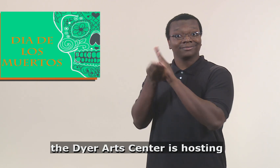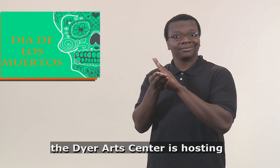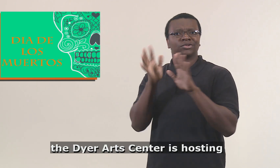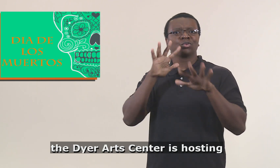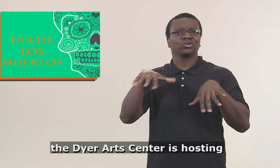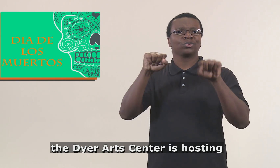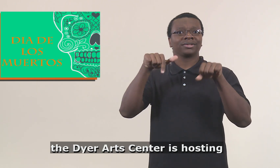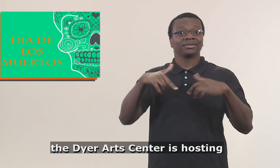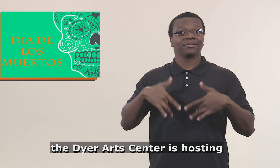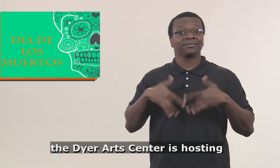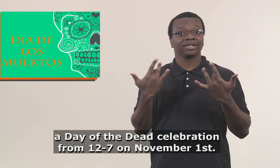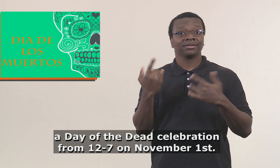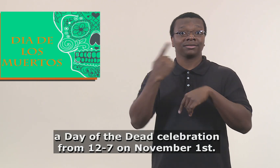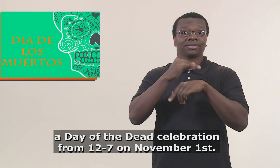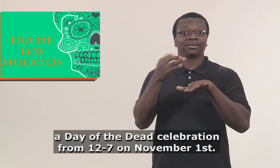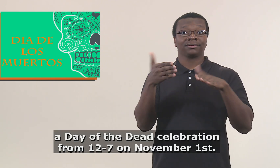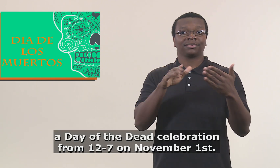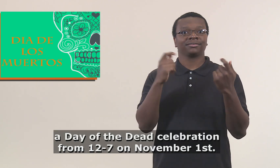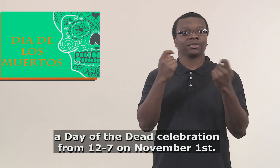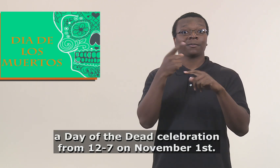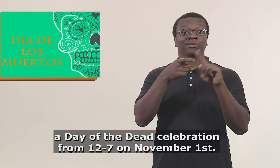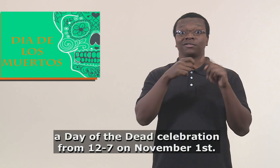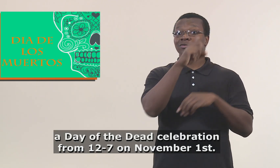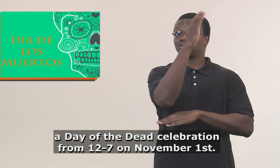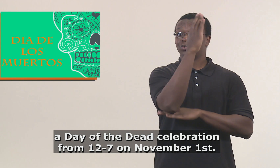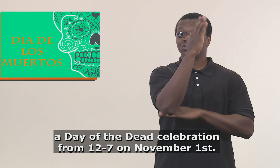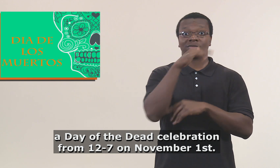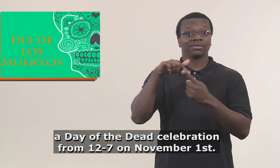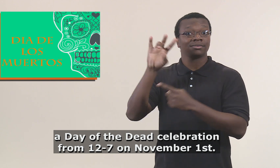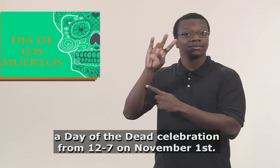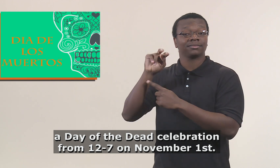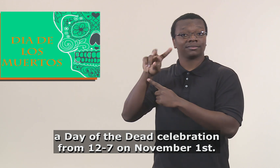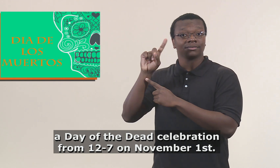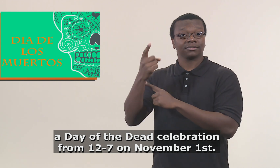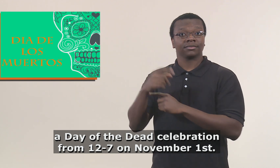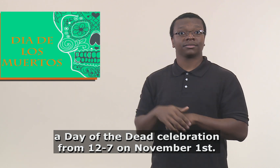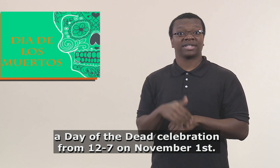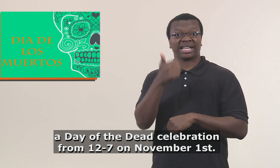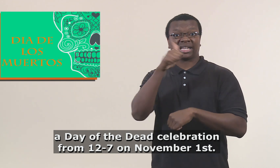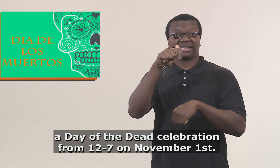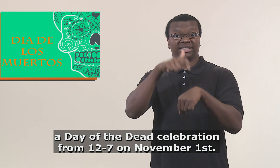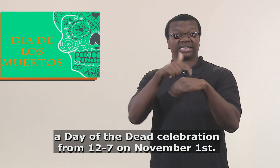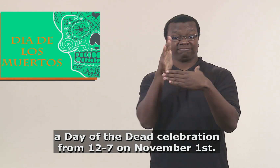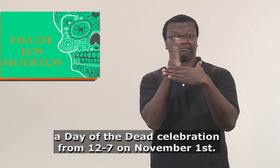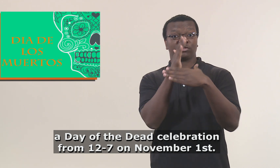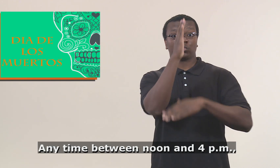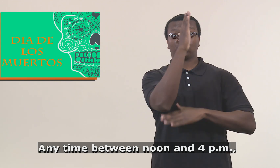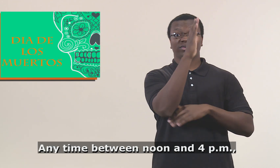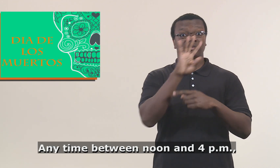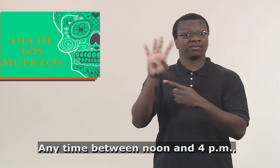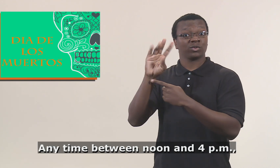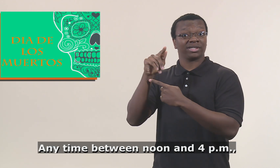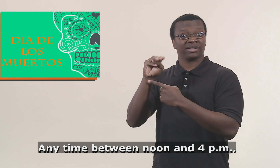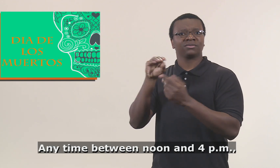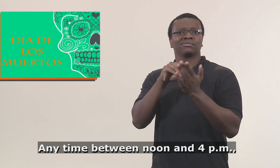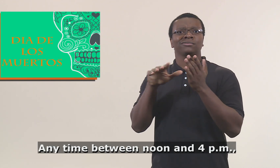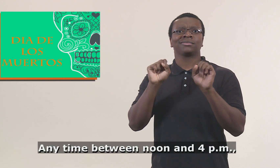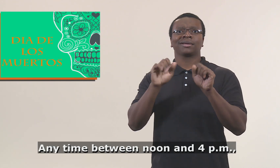the Dyer Arts Center is hosting a Day of the Dead celebration from 12 to 7 on November 1st. Anytime between noon and